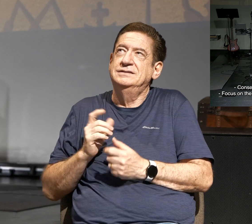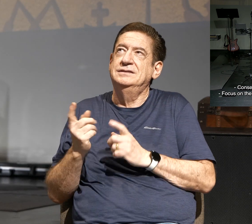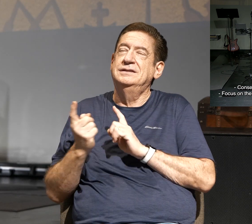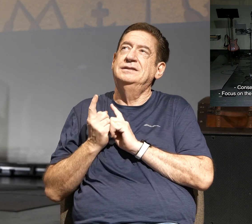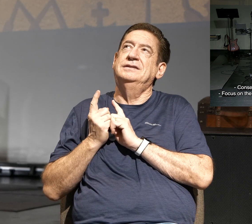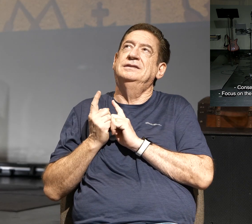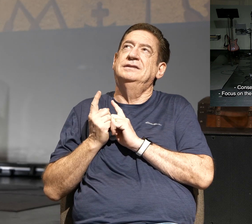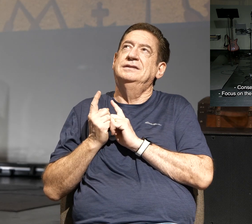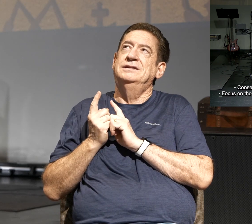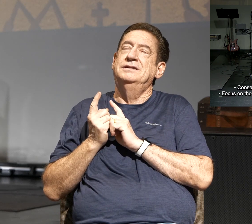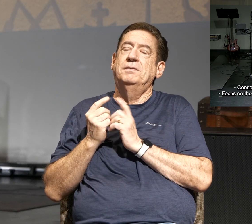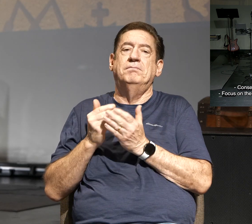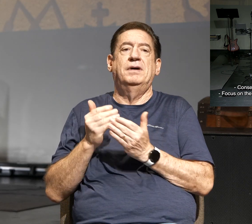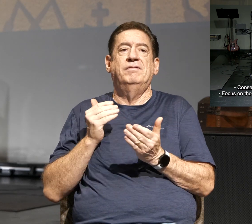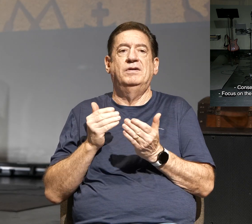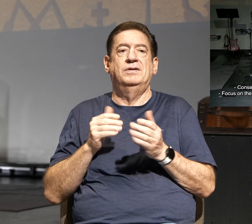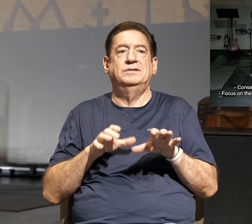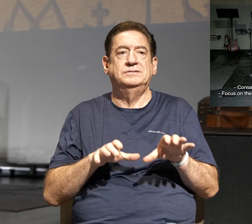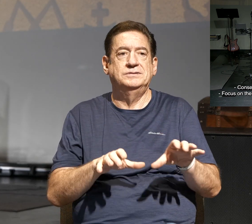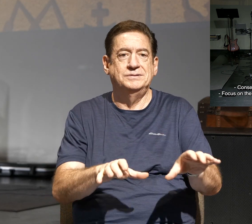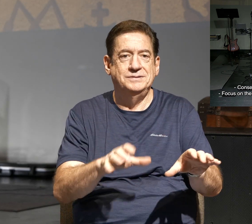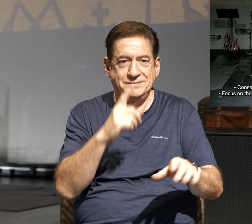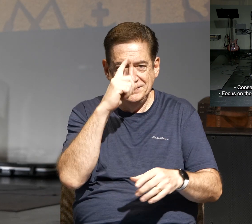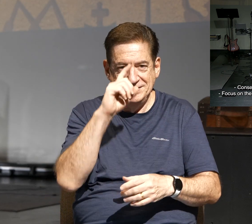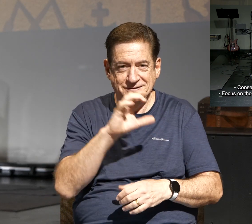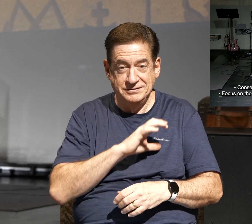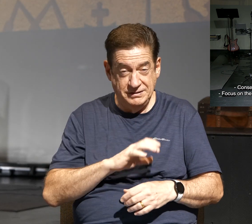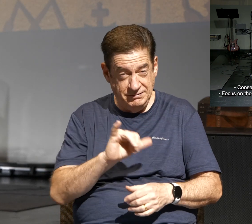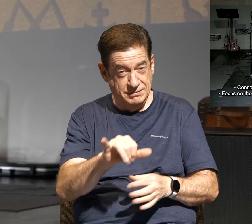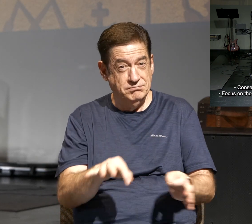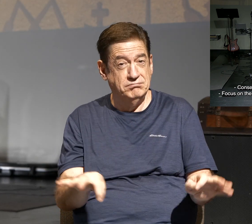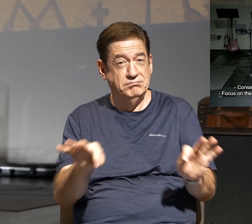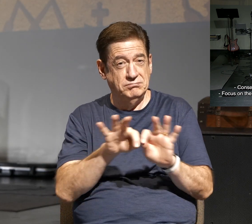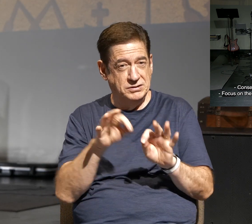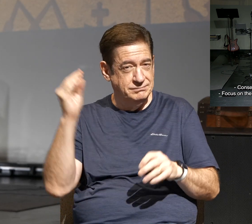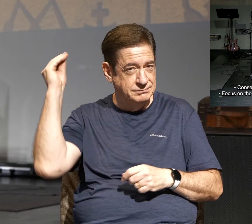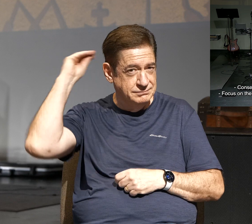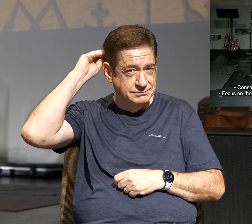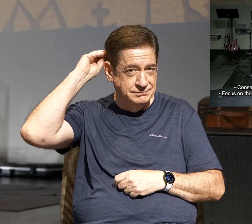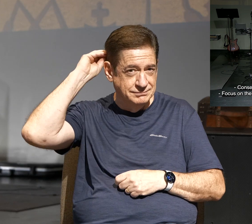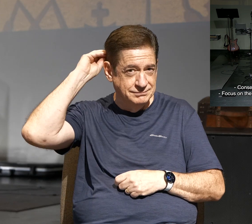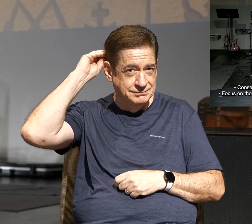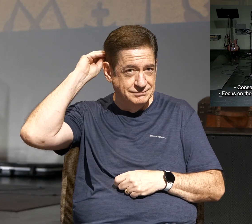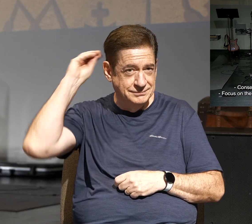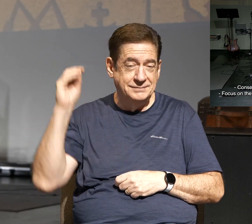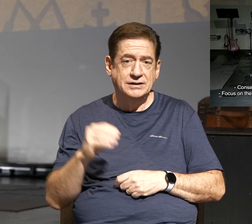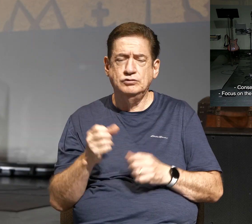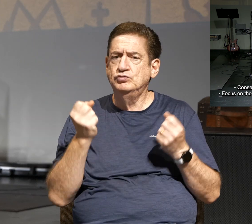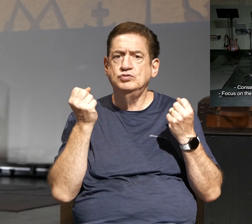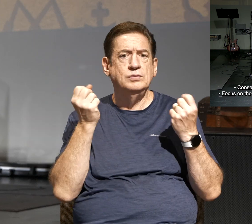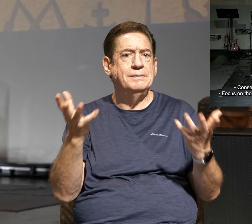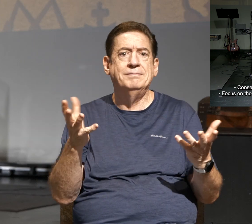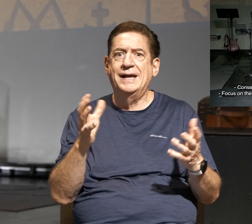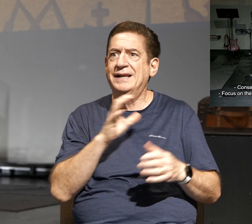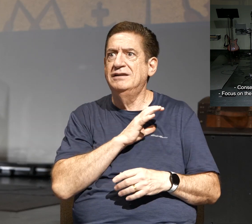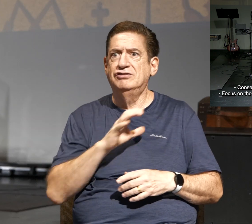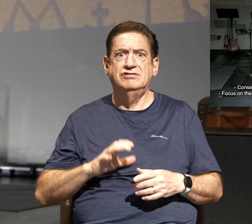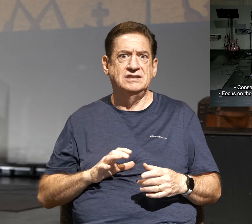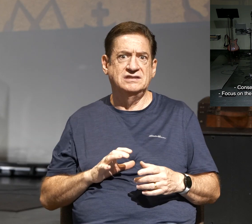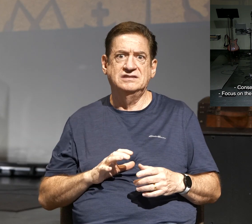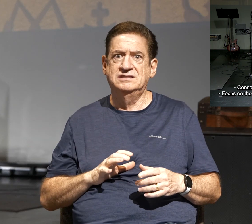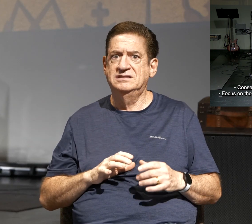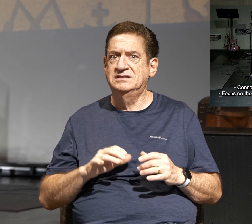do for Christ. That's important to keep in mind. Too many Christians are